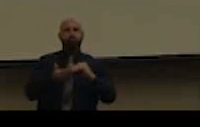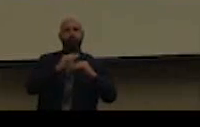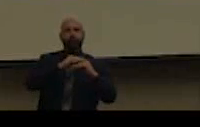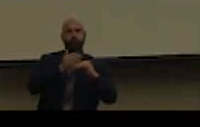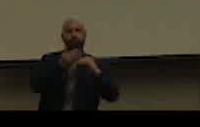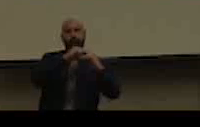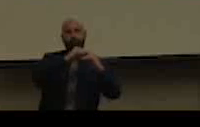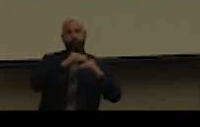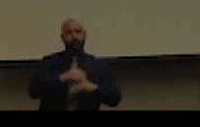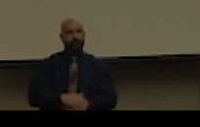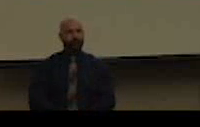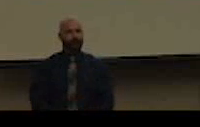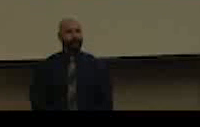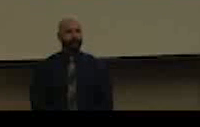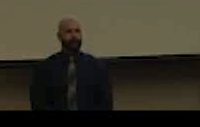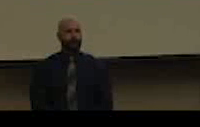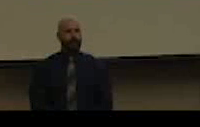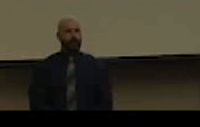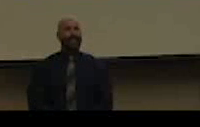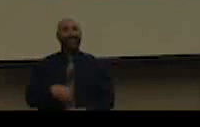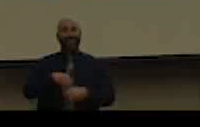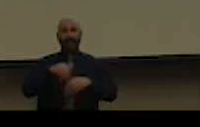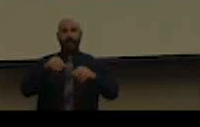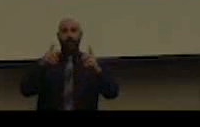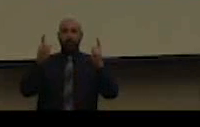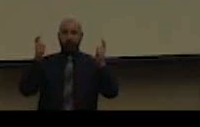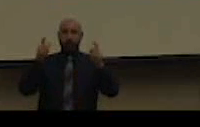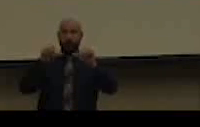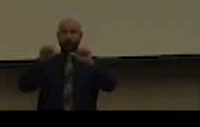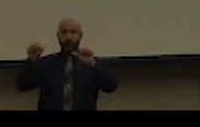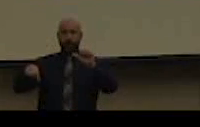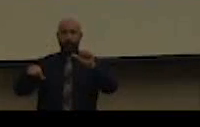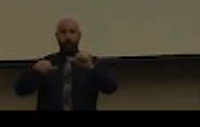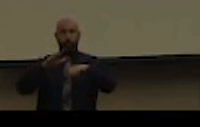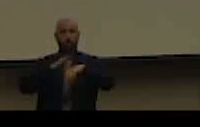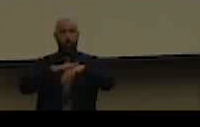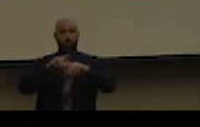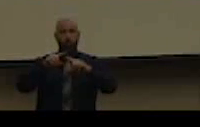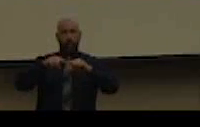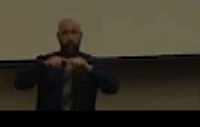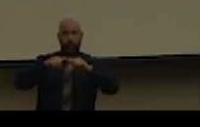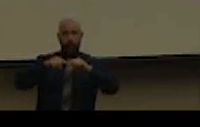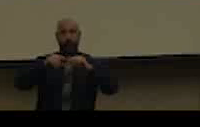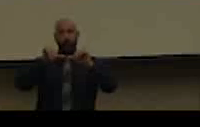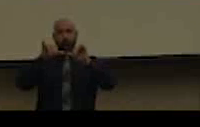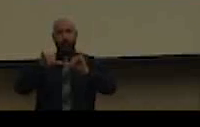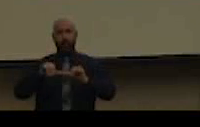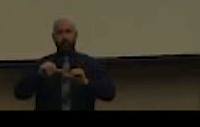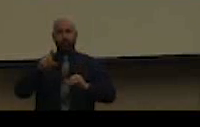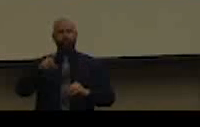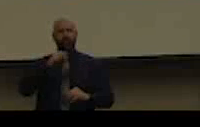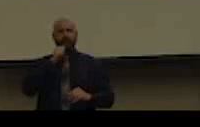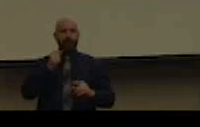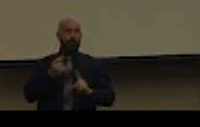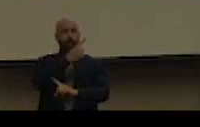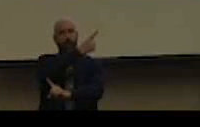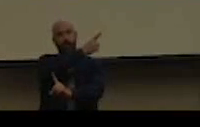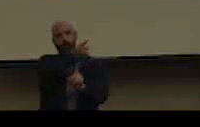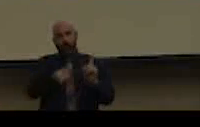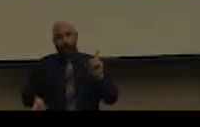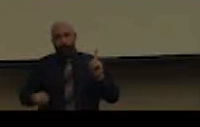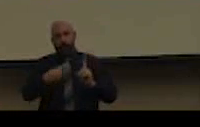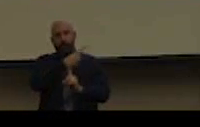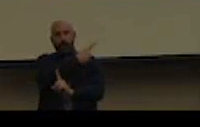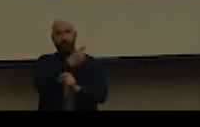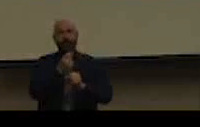in a very large system on a scale that is reliable. We shouldn't see wild variation year to year. Unless, for example, you have a totally